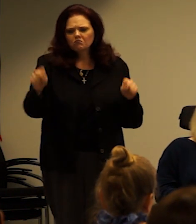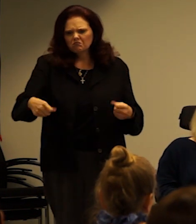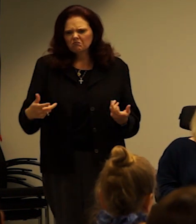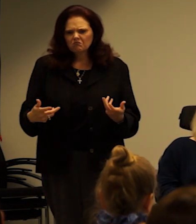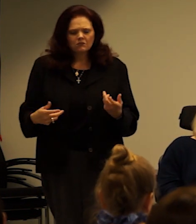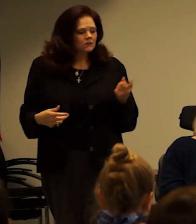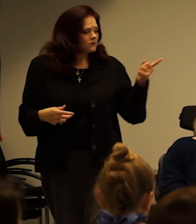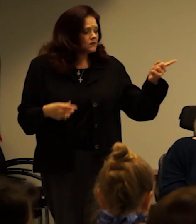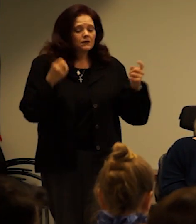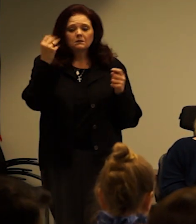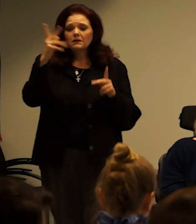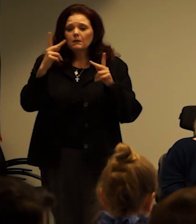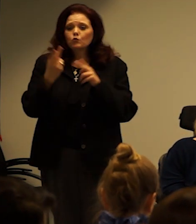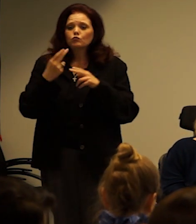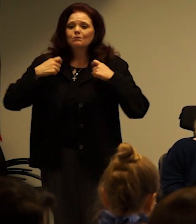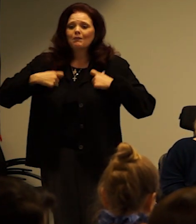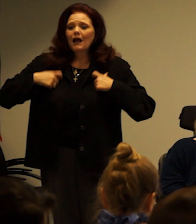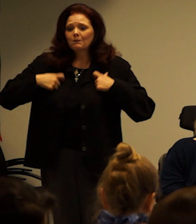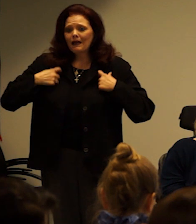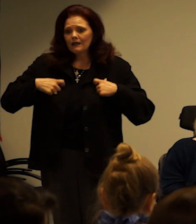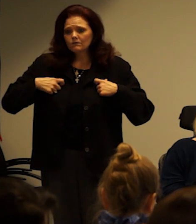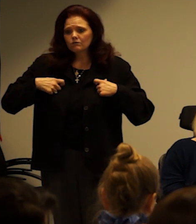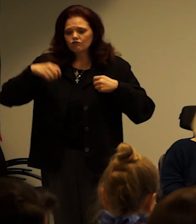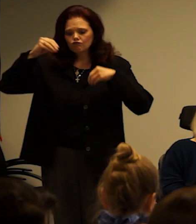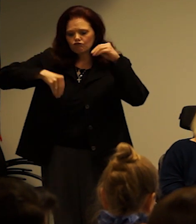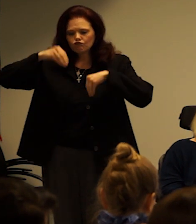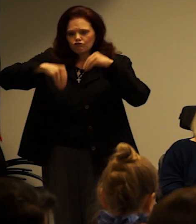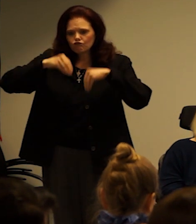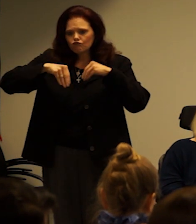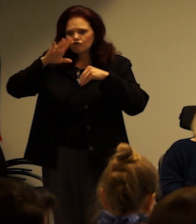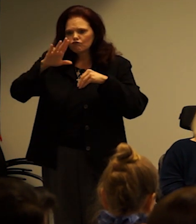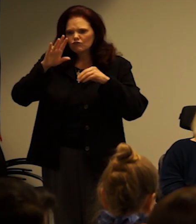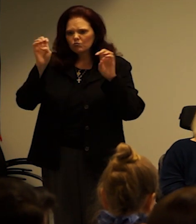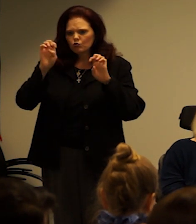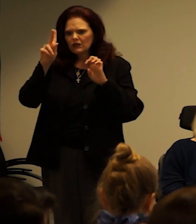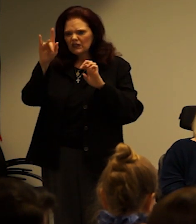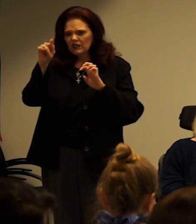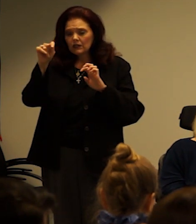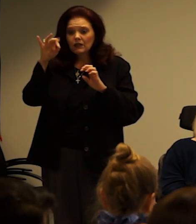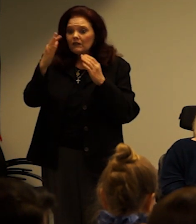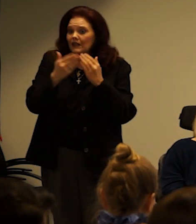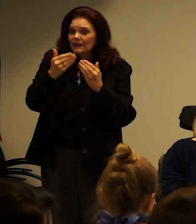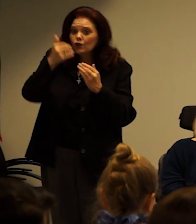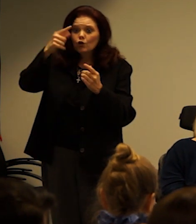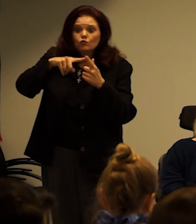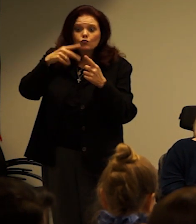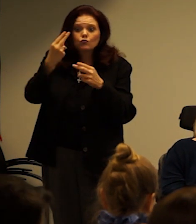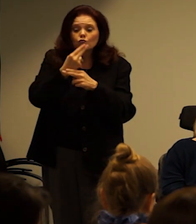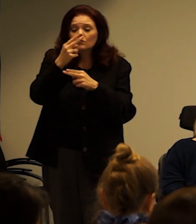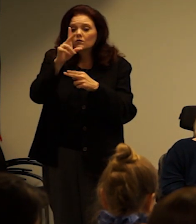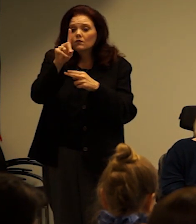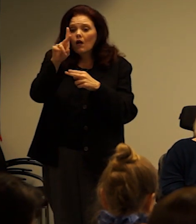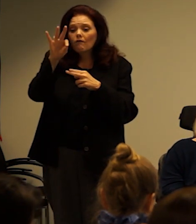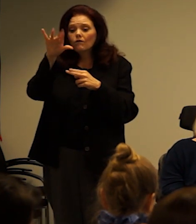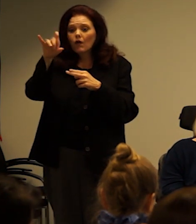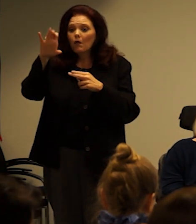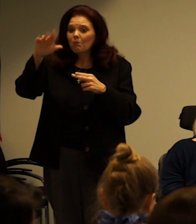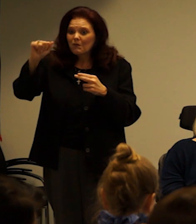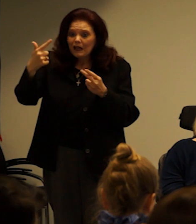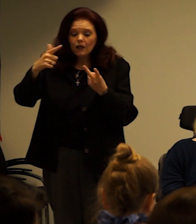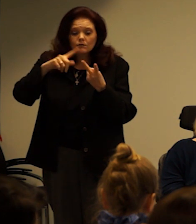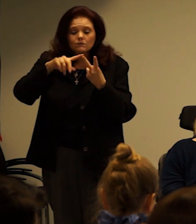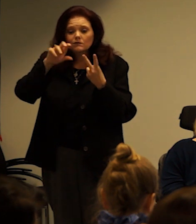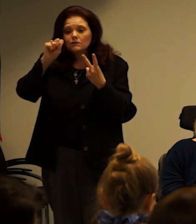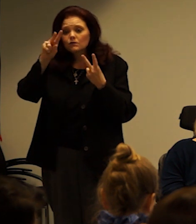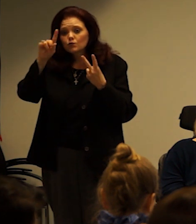lot of people use a backpack to start their emergency kit, but it's not necessary. If it's easier to use a duffel bag or something like that, or even a suitcase, that's okay